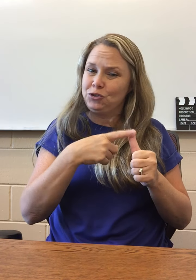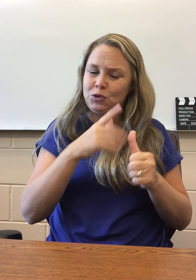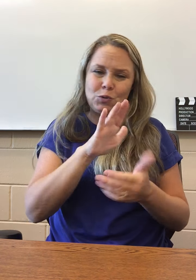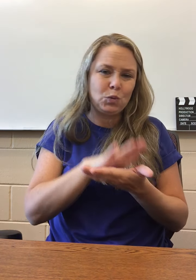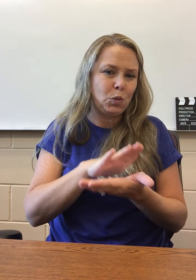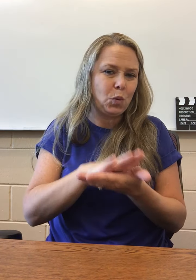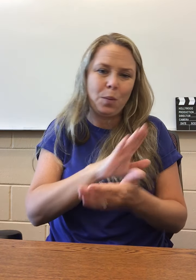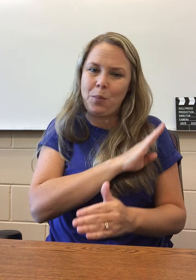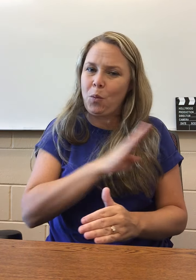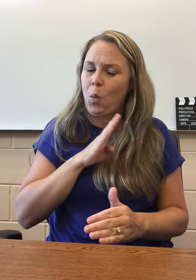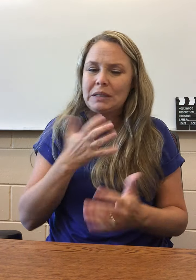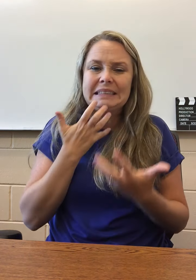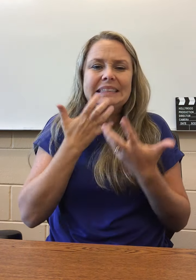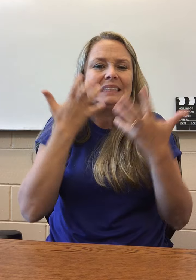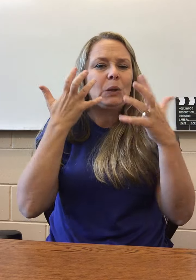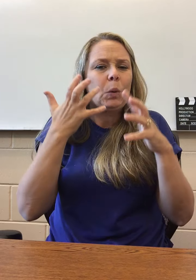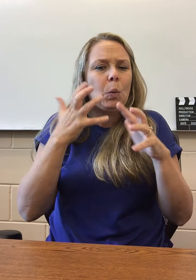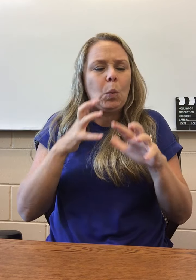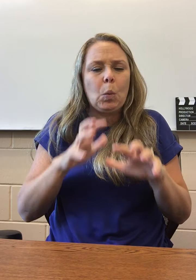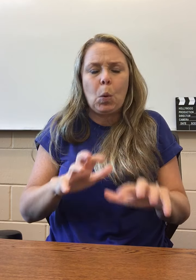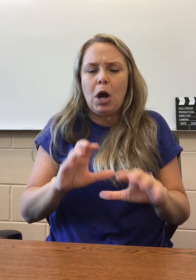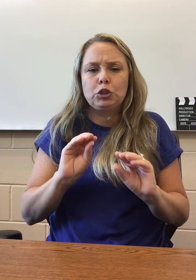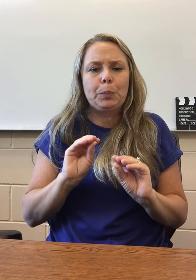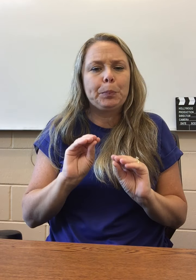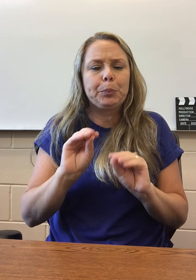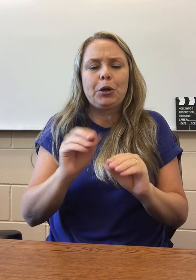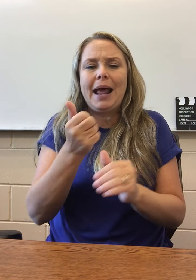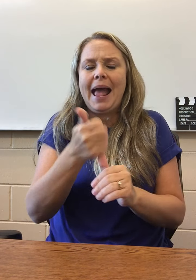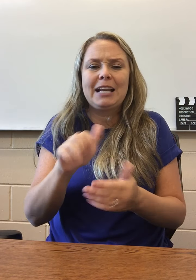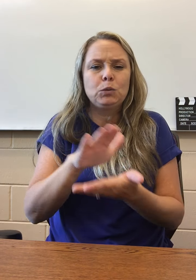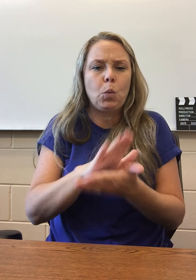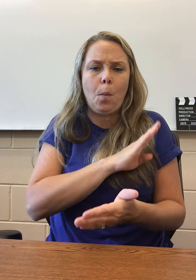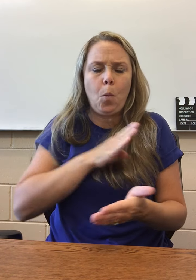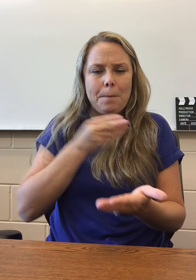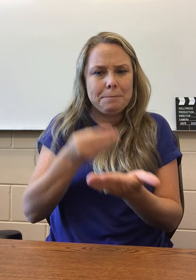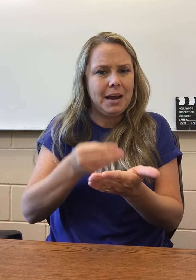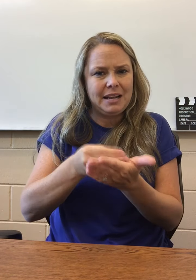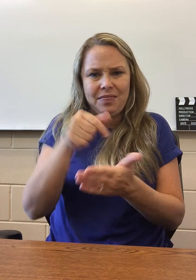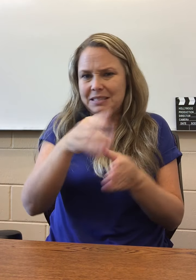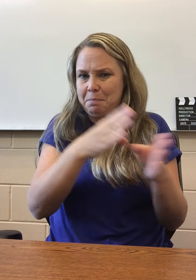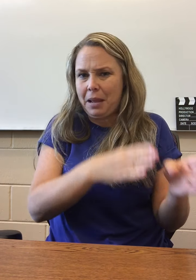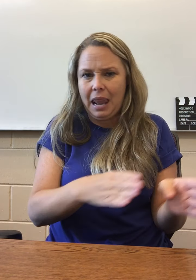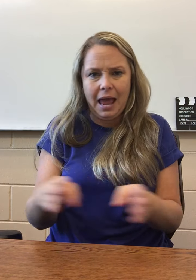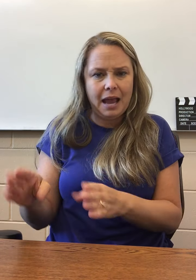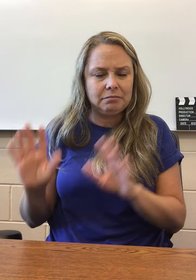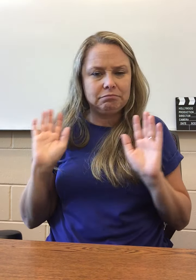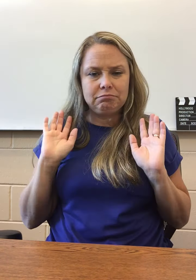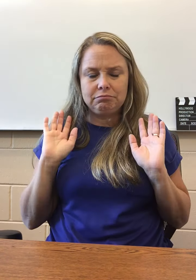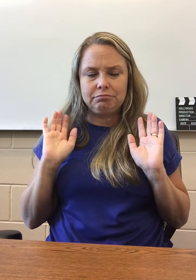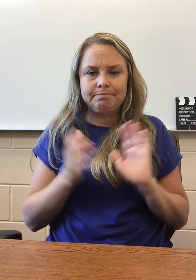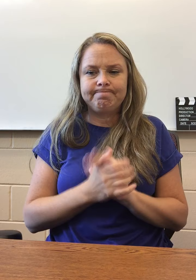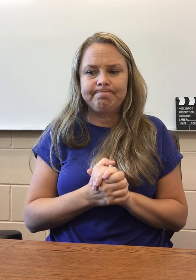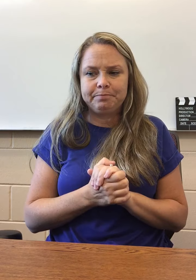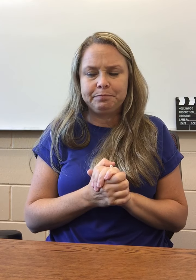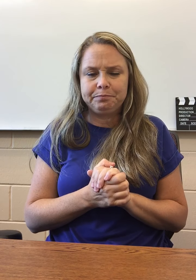really put any school board money into this plan so i mean what it sounds